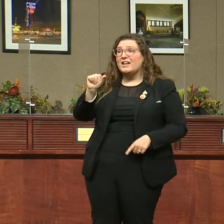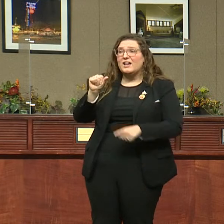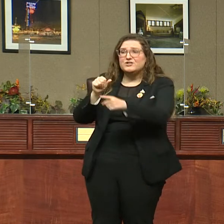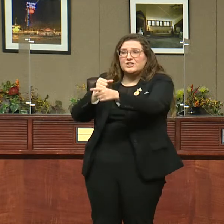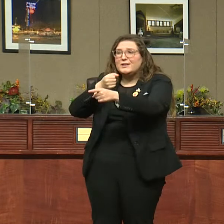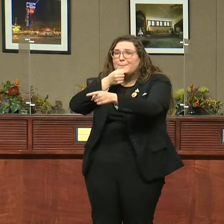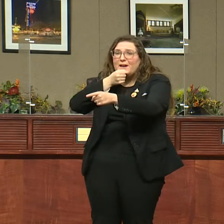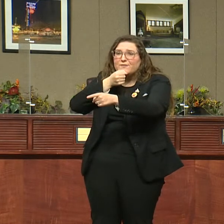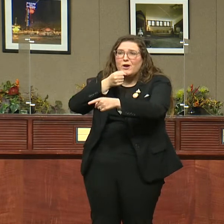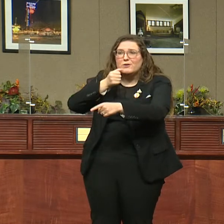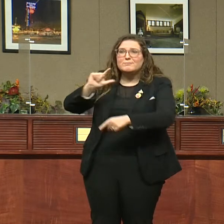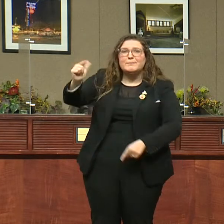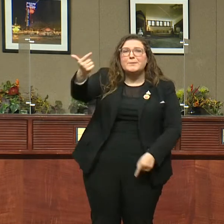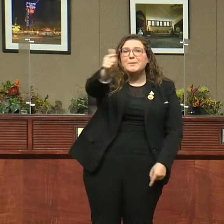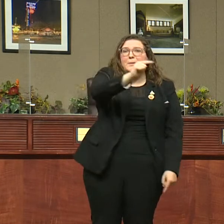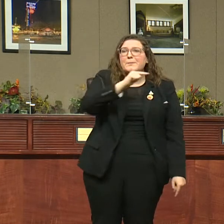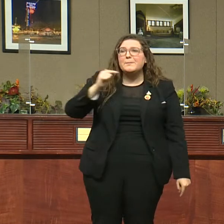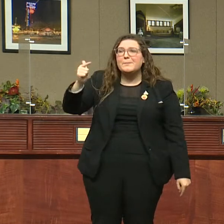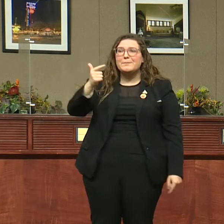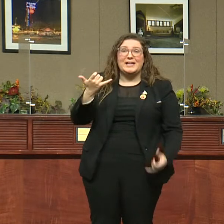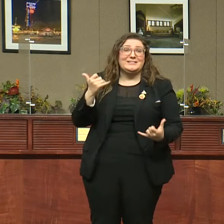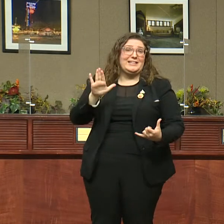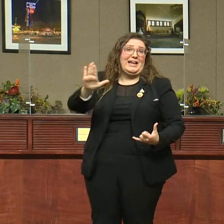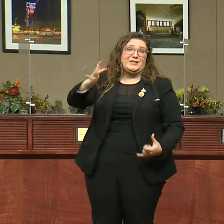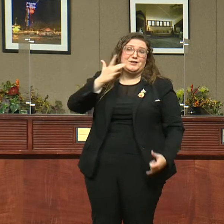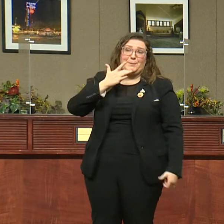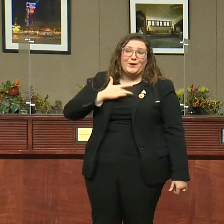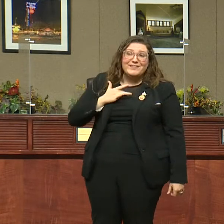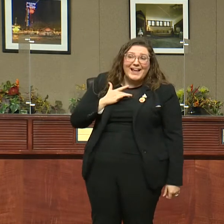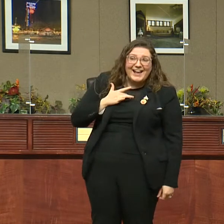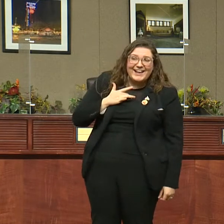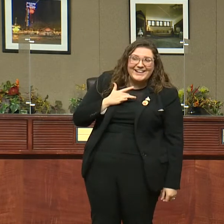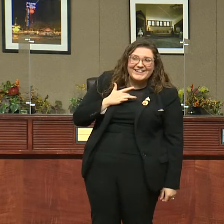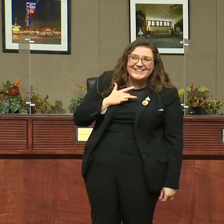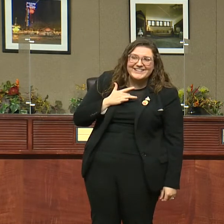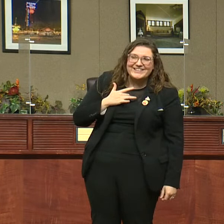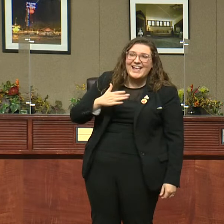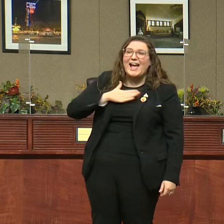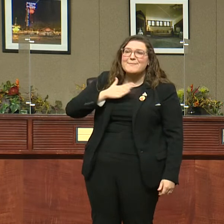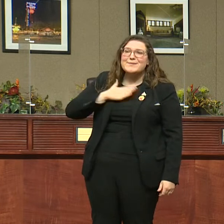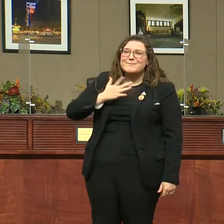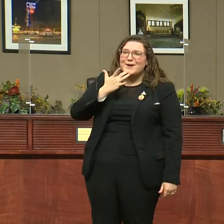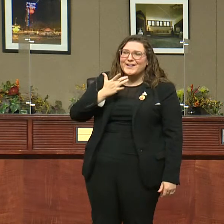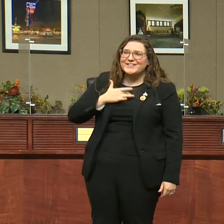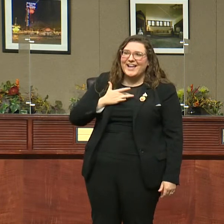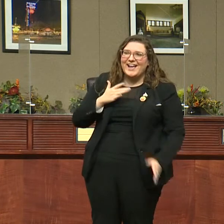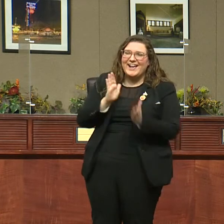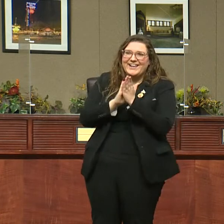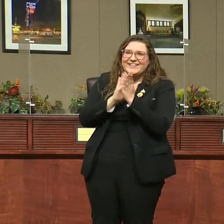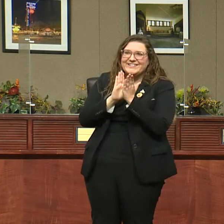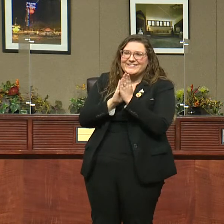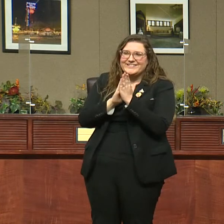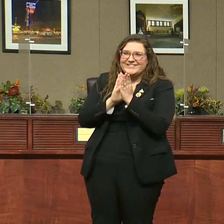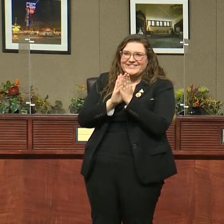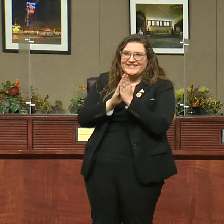for us, today is her birthday. Happy birthday. It's her 25th birthday.